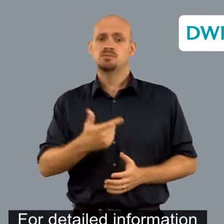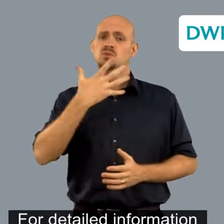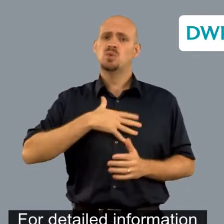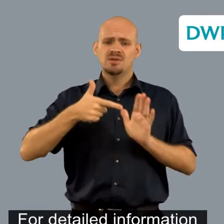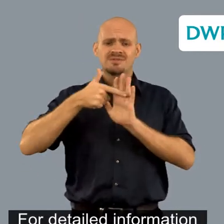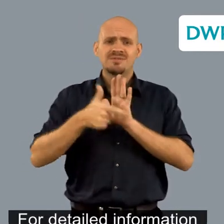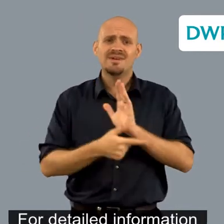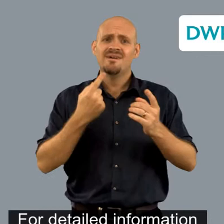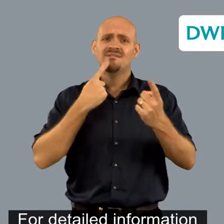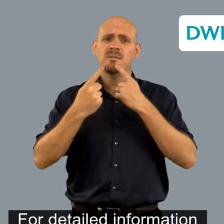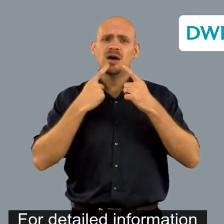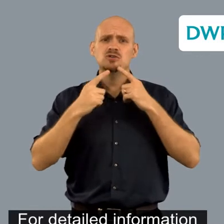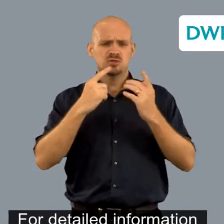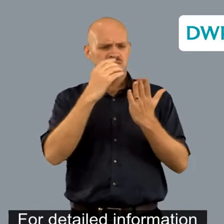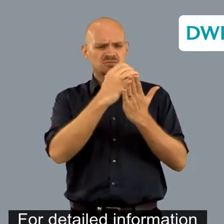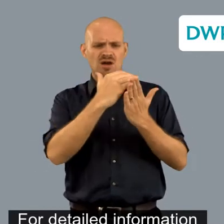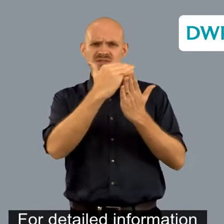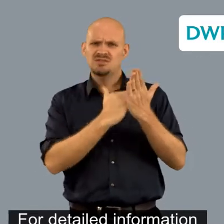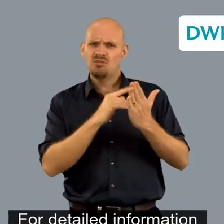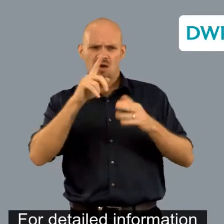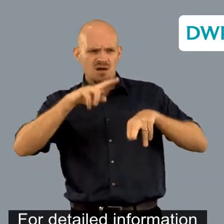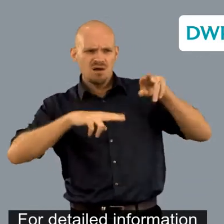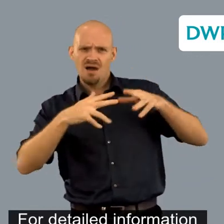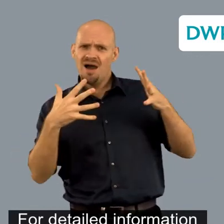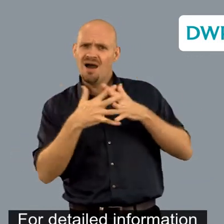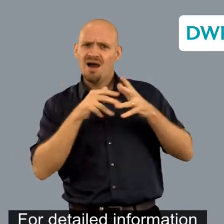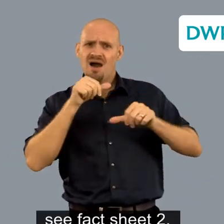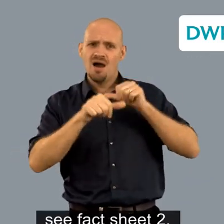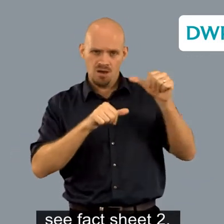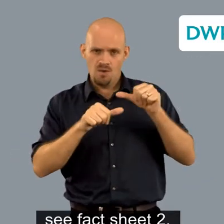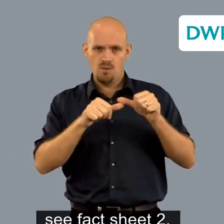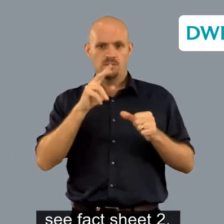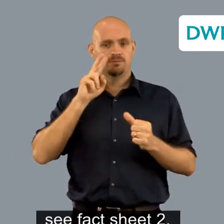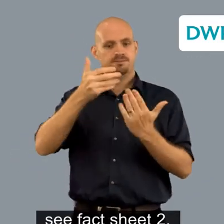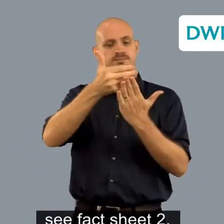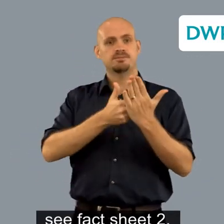detailed information about the assessment criteria, see Fact Sheet 2.